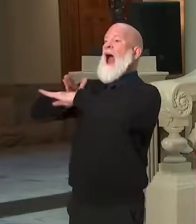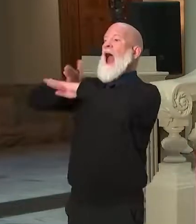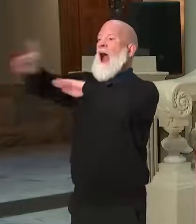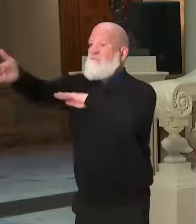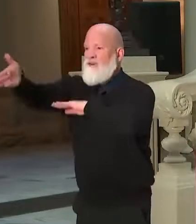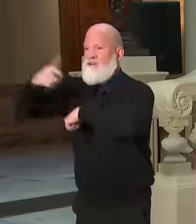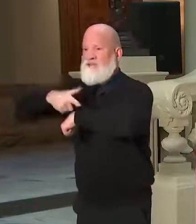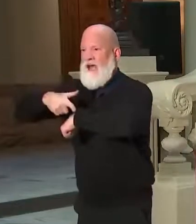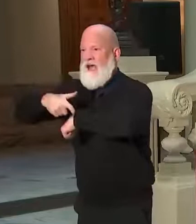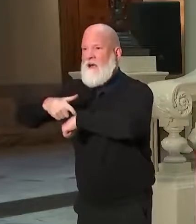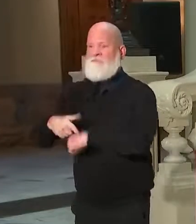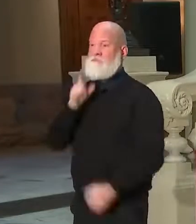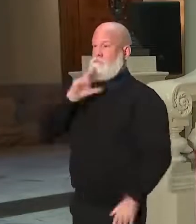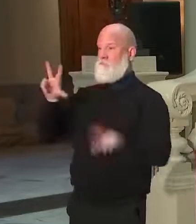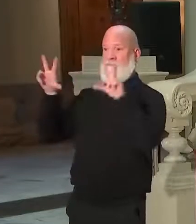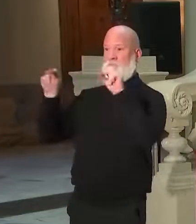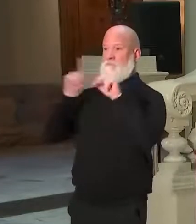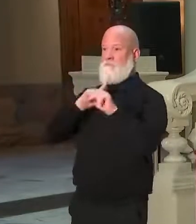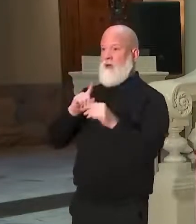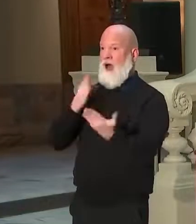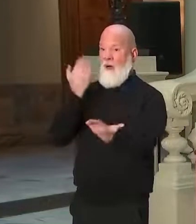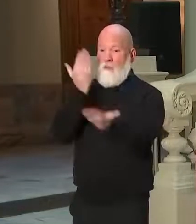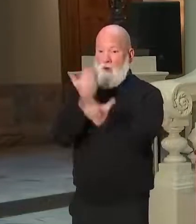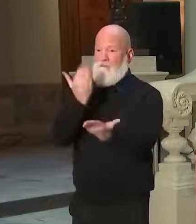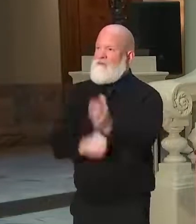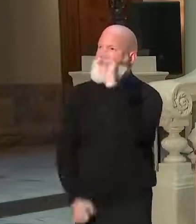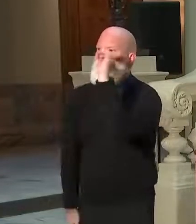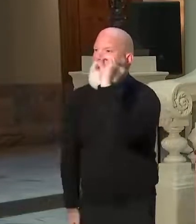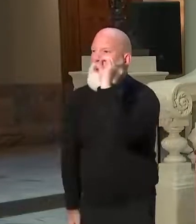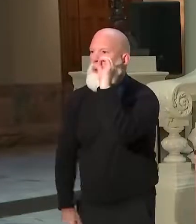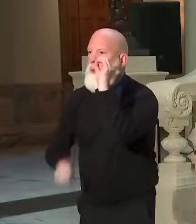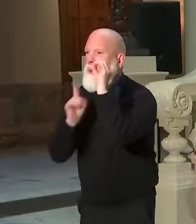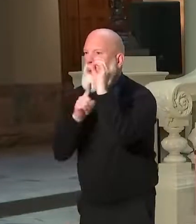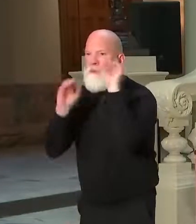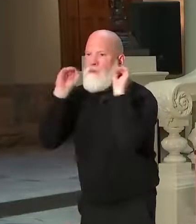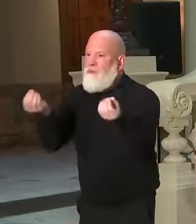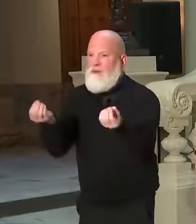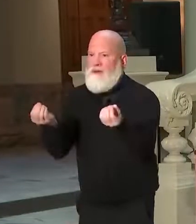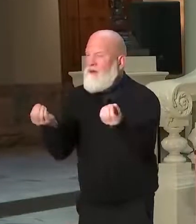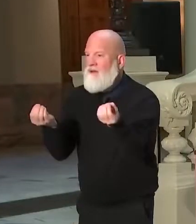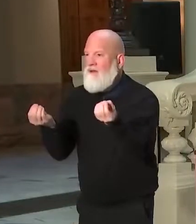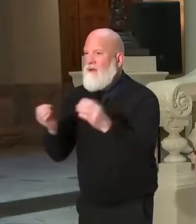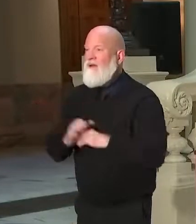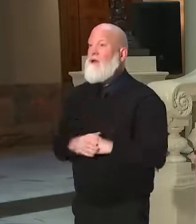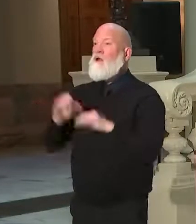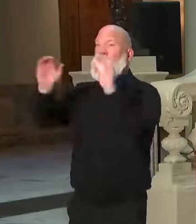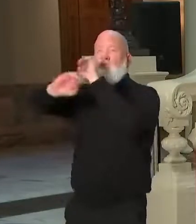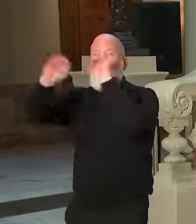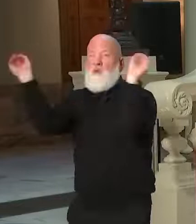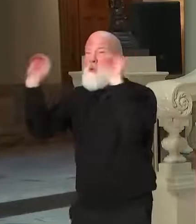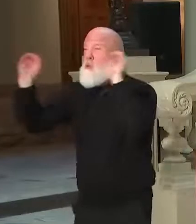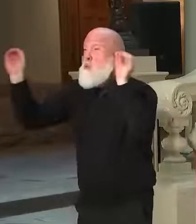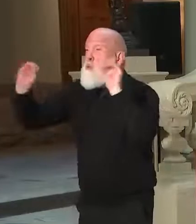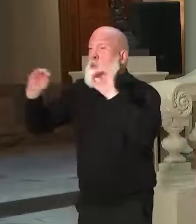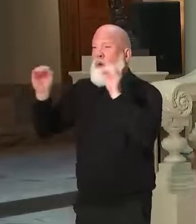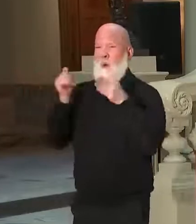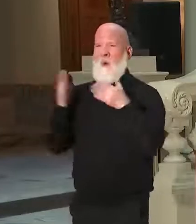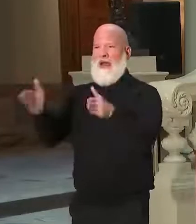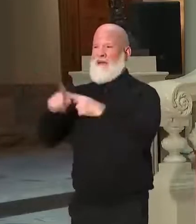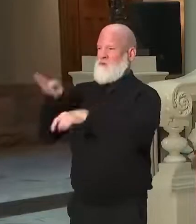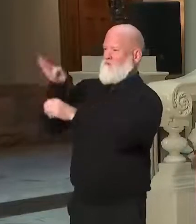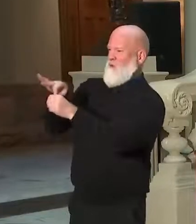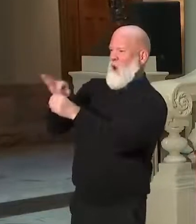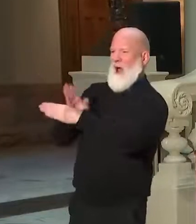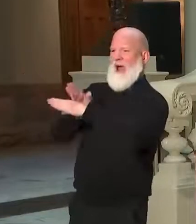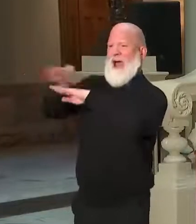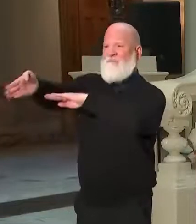0 record of anybody doing that because the voter registration cutoff is a voter registration cutoff. So there's no corresponding way to do that. They couldn't be issued a ballot because they